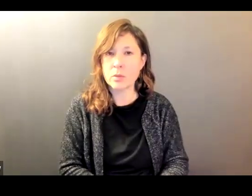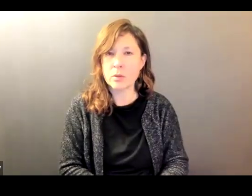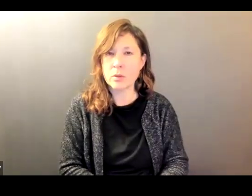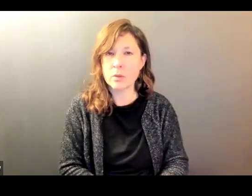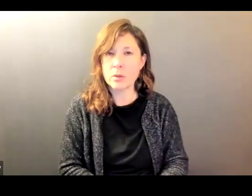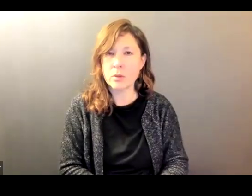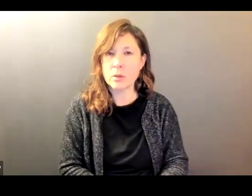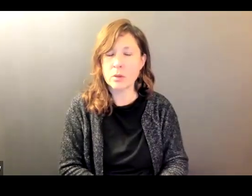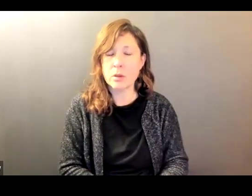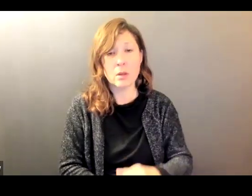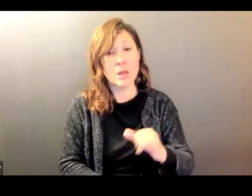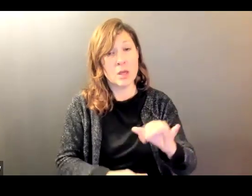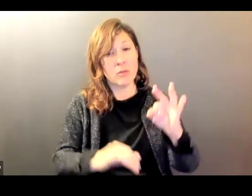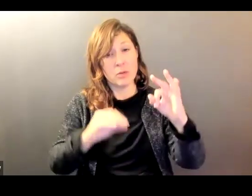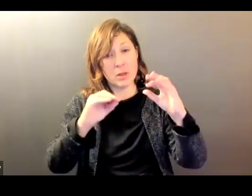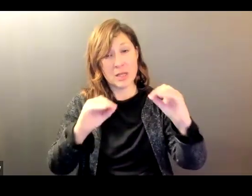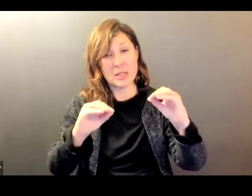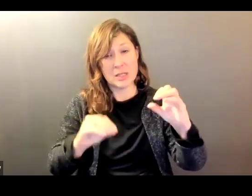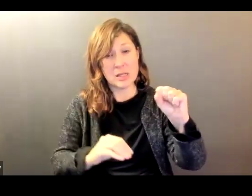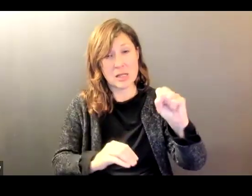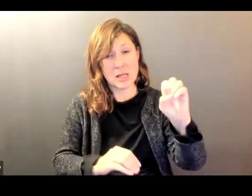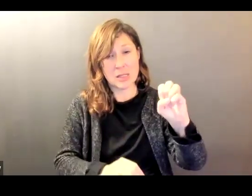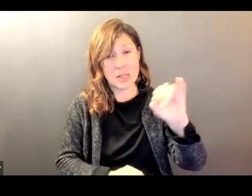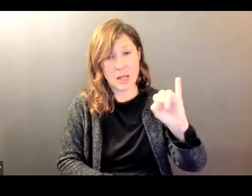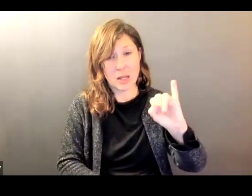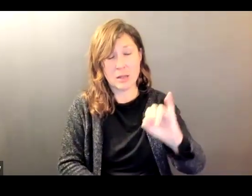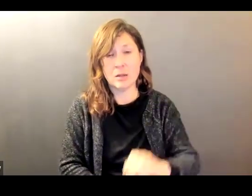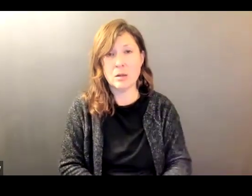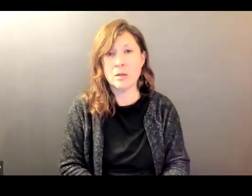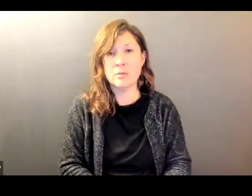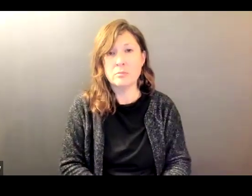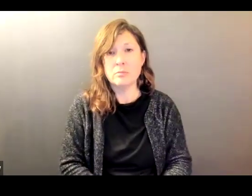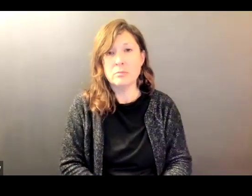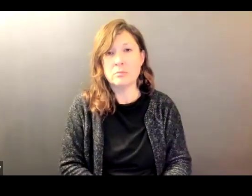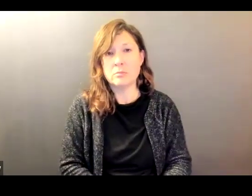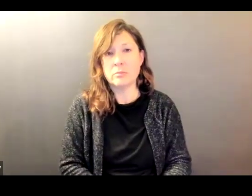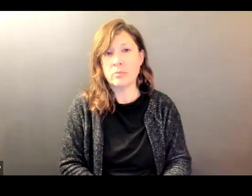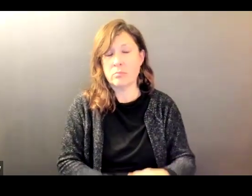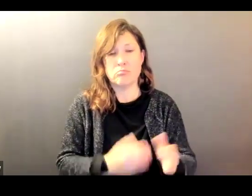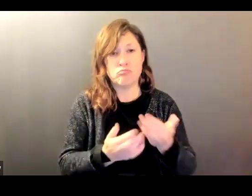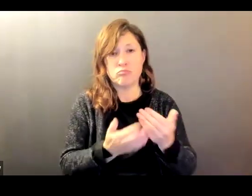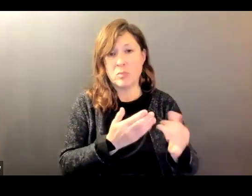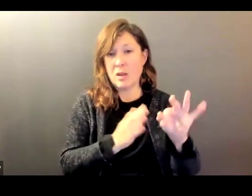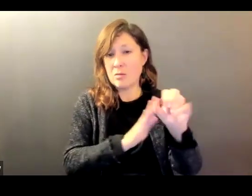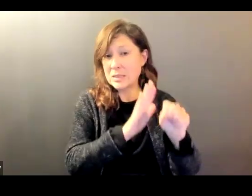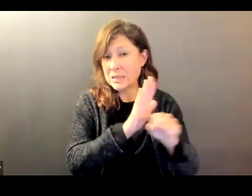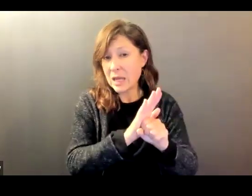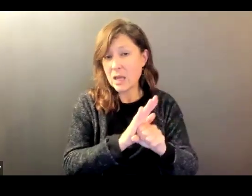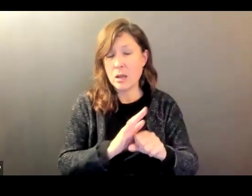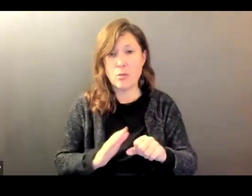Teaching SEI, a teacher in the SEI, be it state SEI or Boston